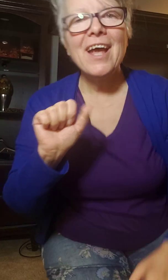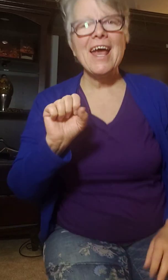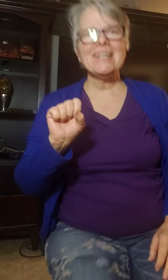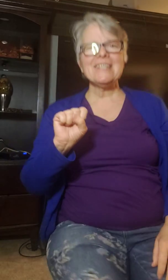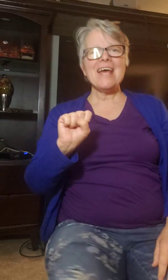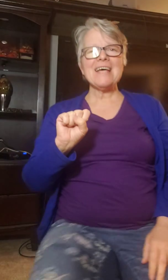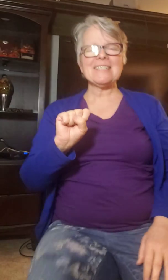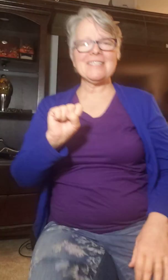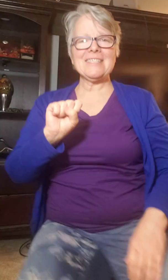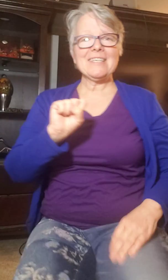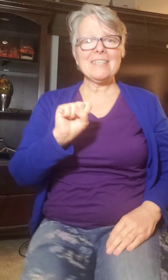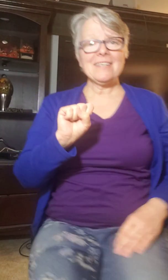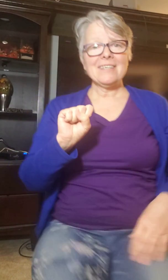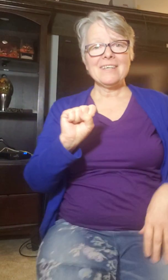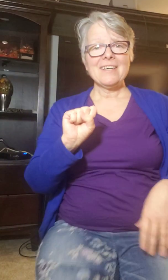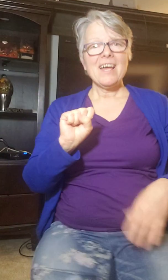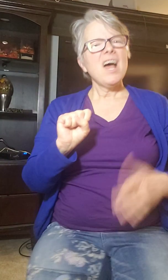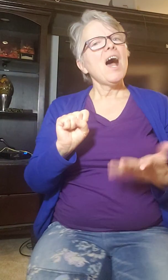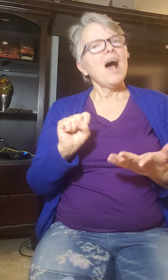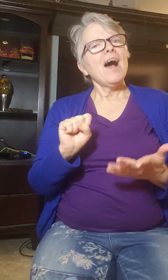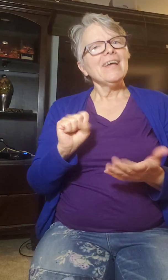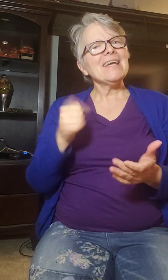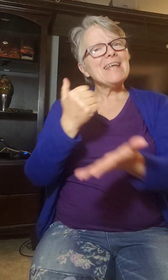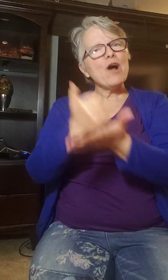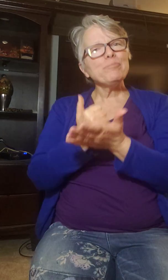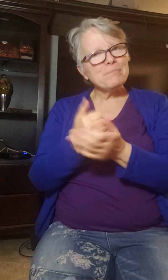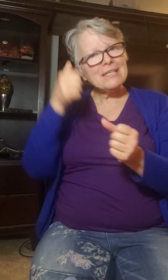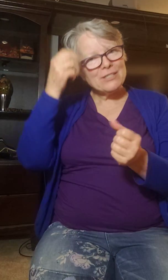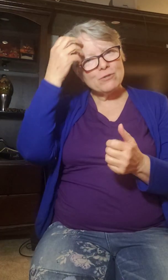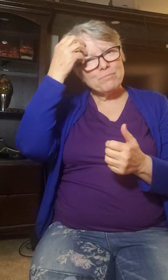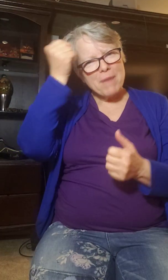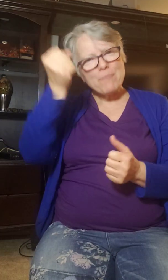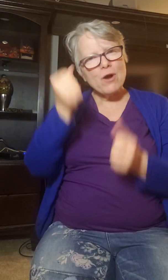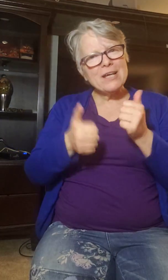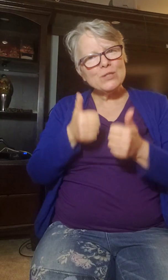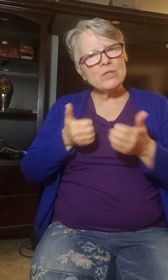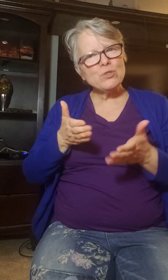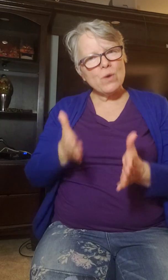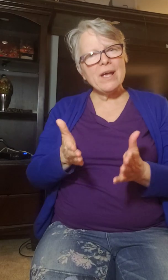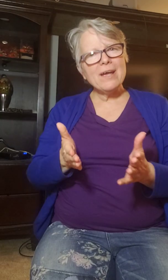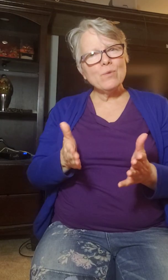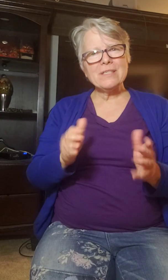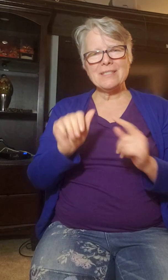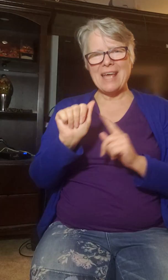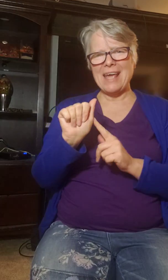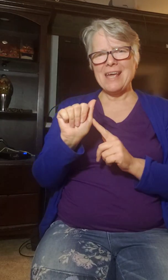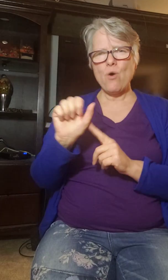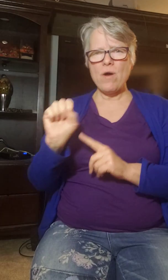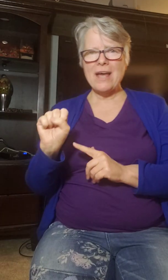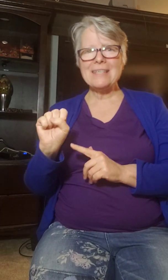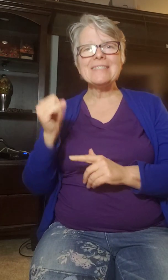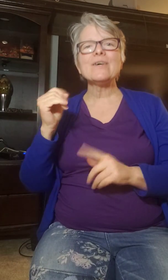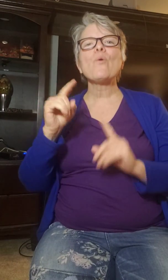And an S. It helped me to memorize which way was A or S when